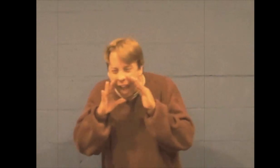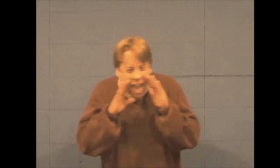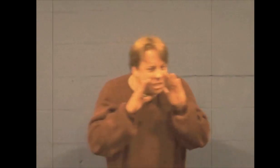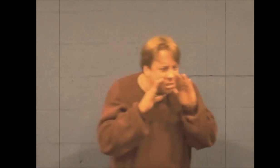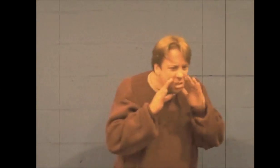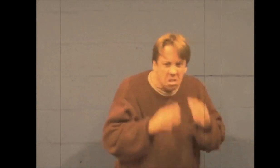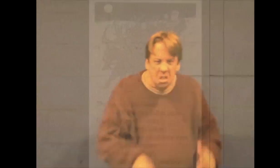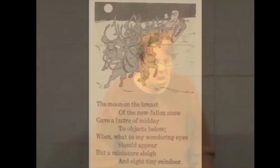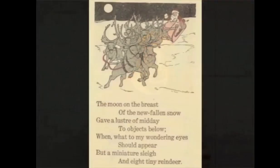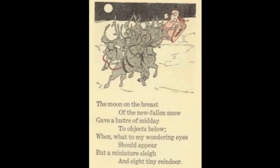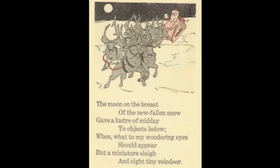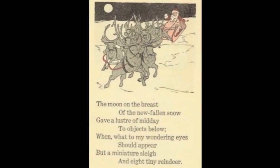And I said, hey.